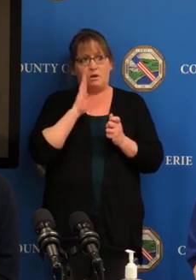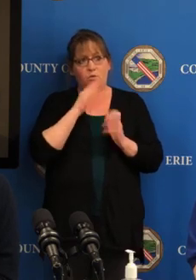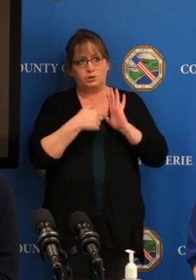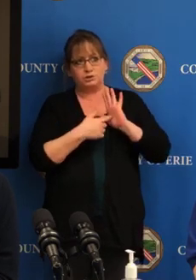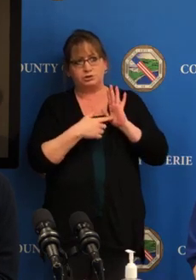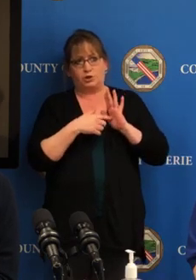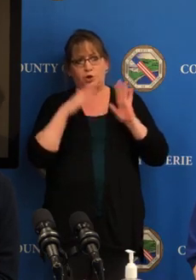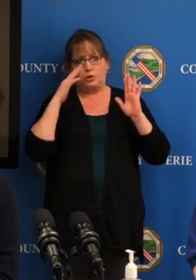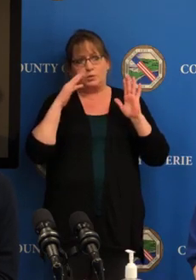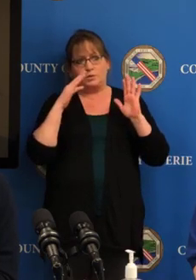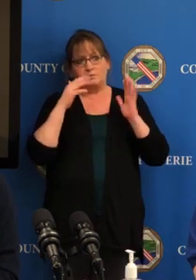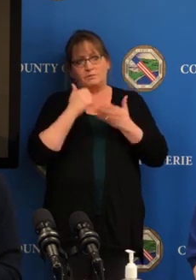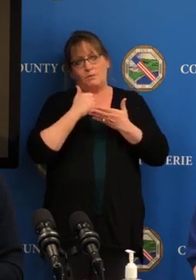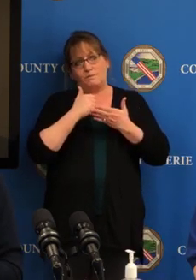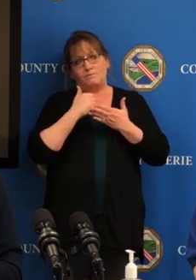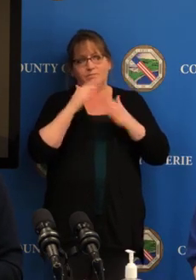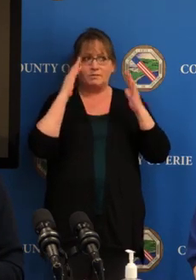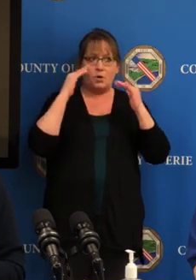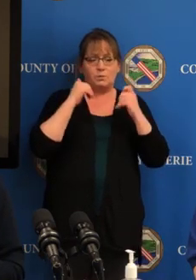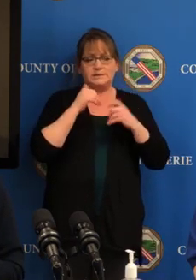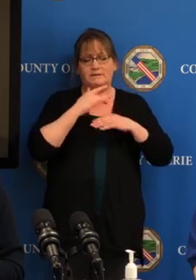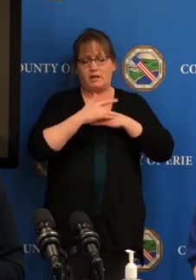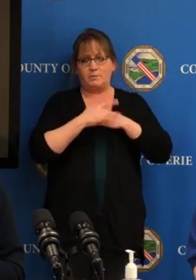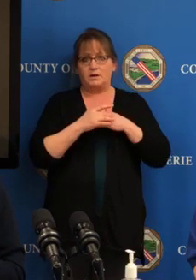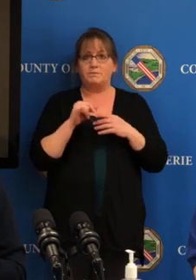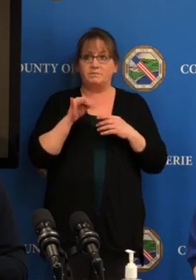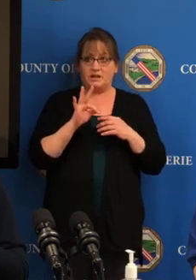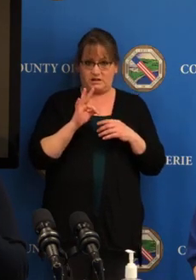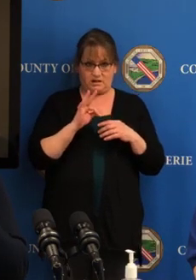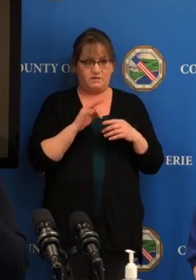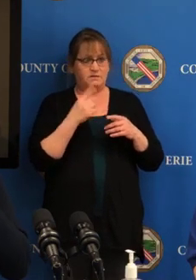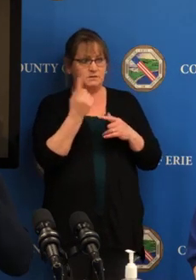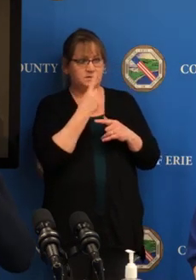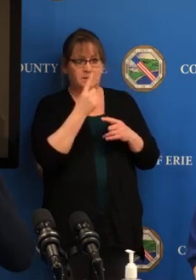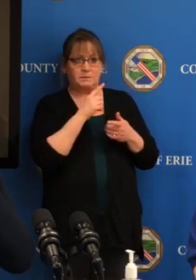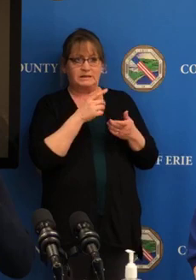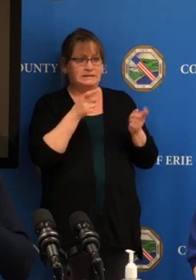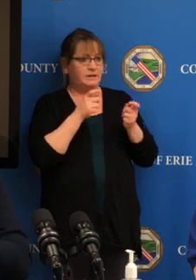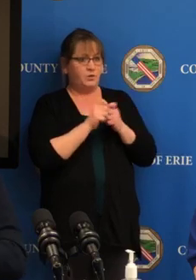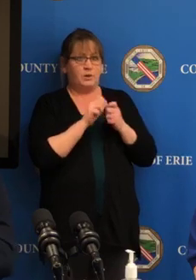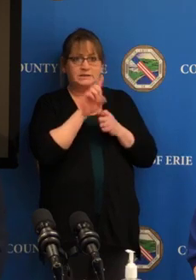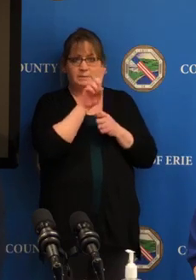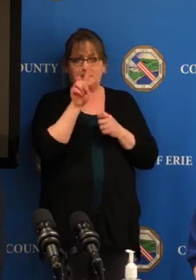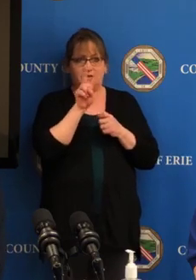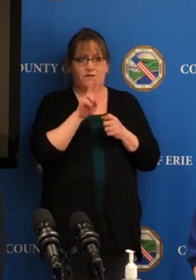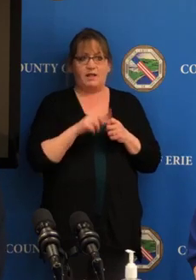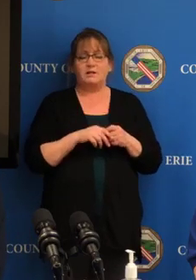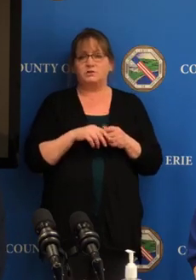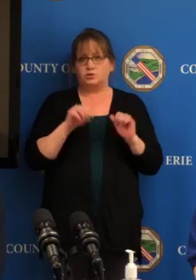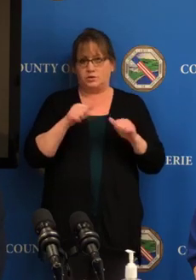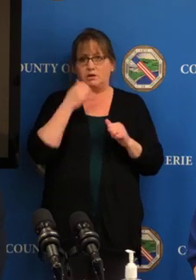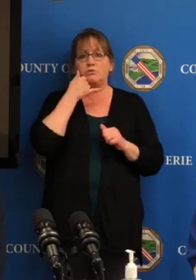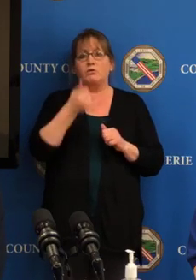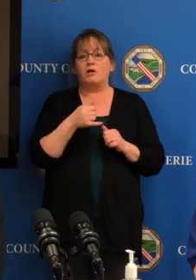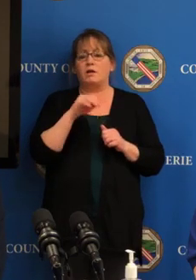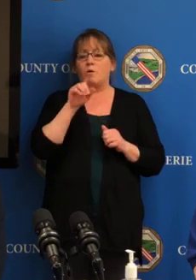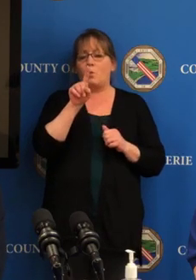And then for our friends that may be dealing with domestic violence issues, the hotline number to call is